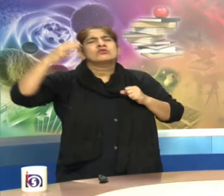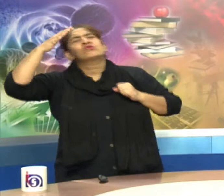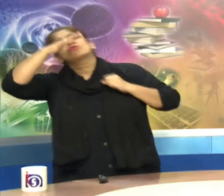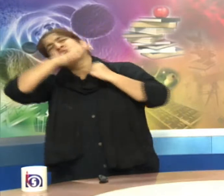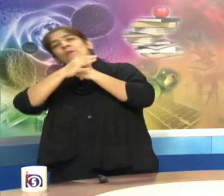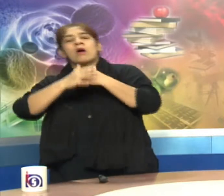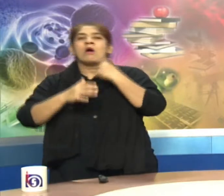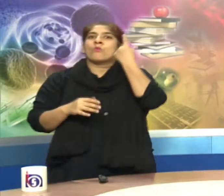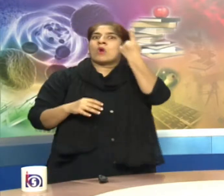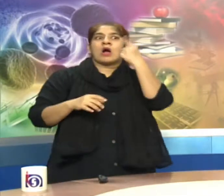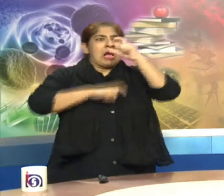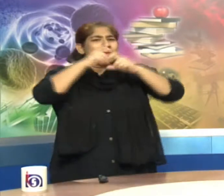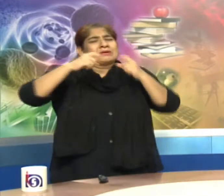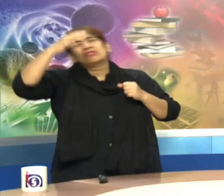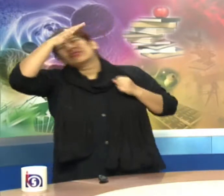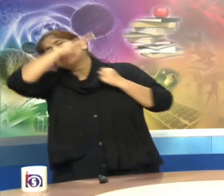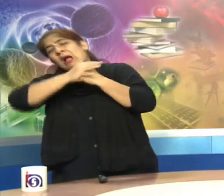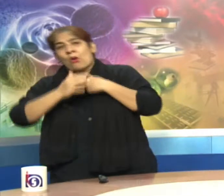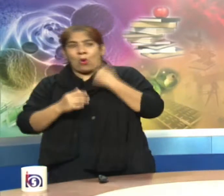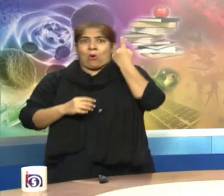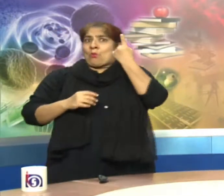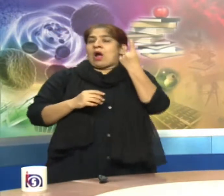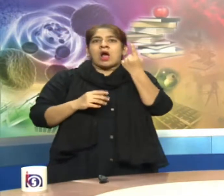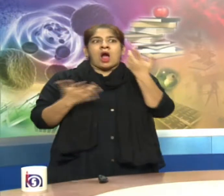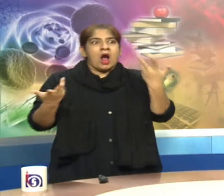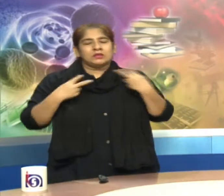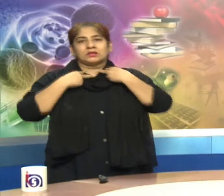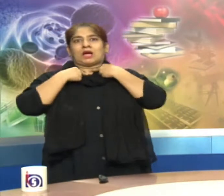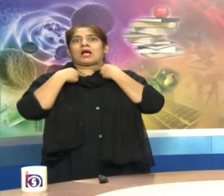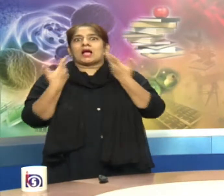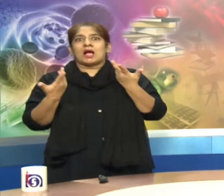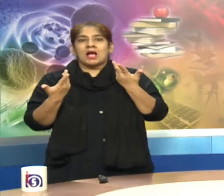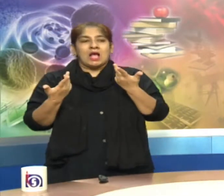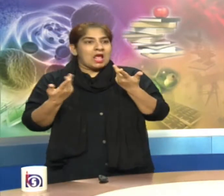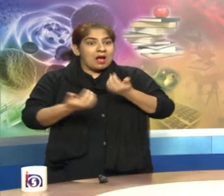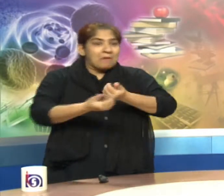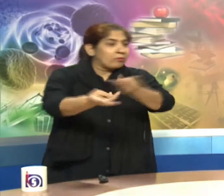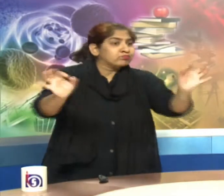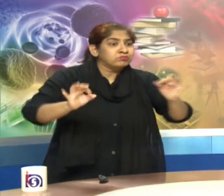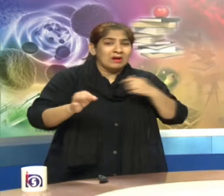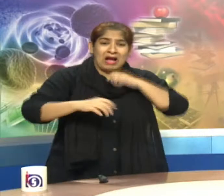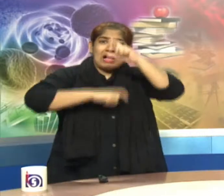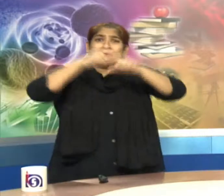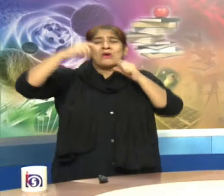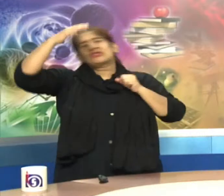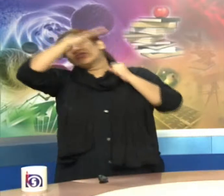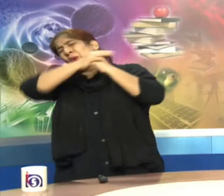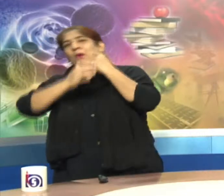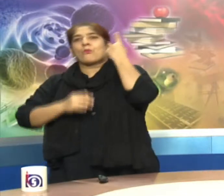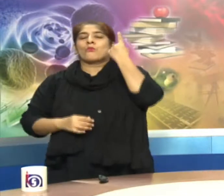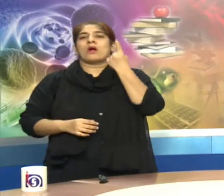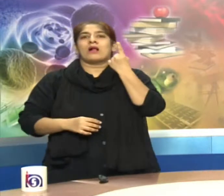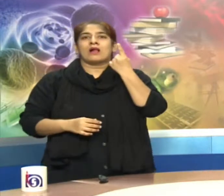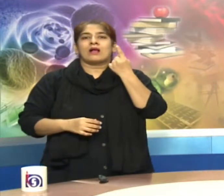Third point, which is a limitation of advertising, is that it creates